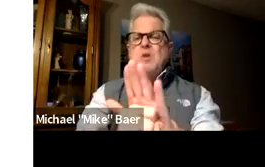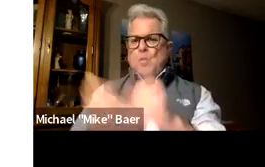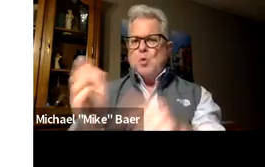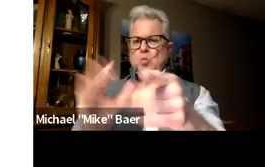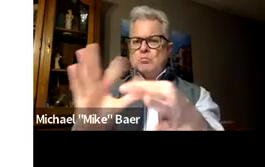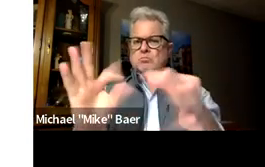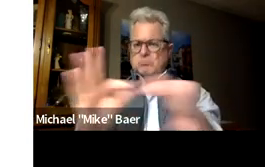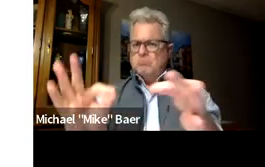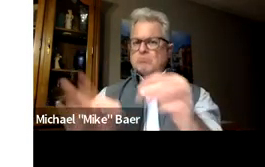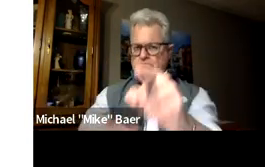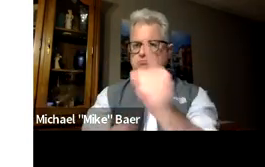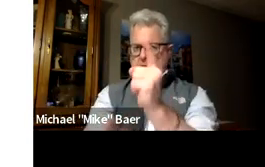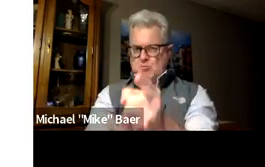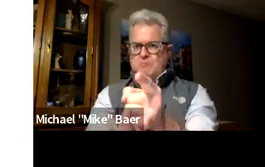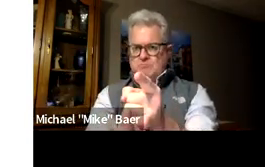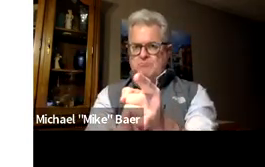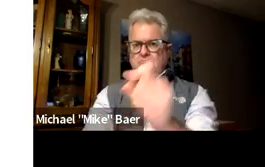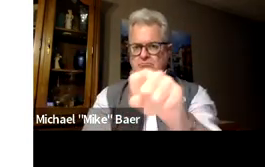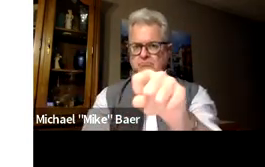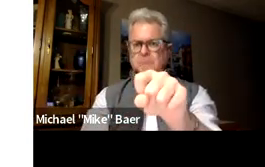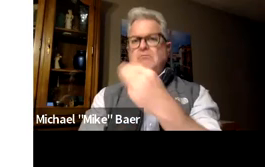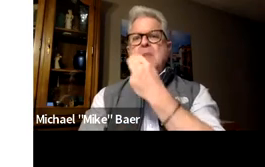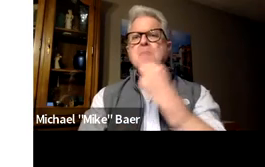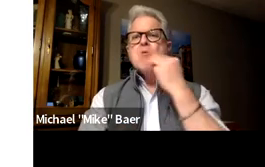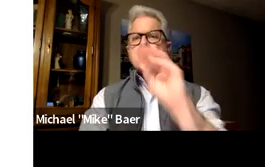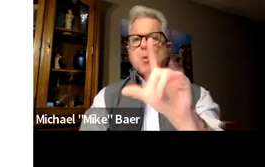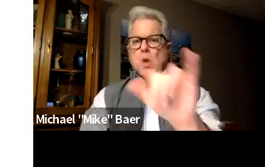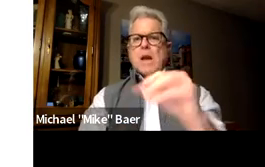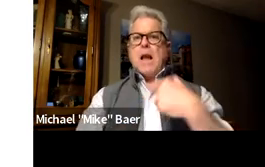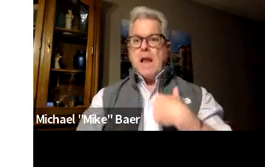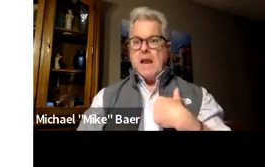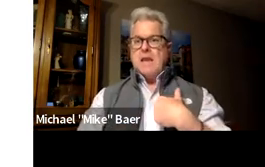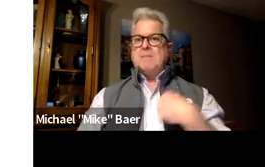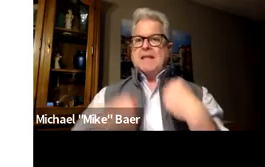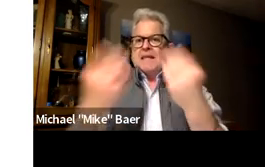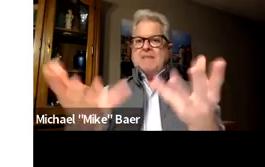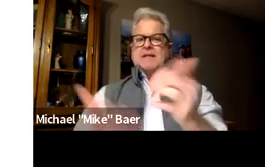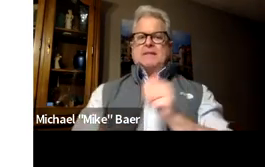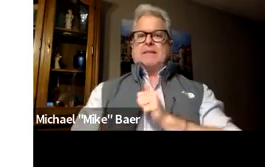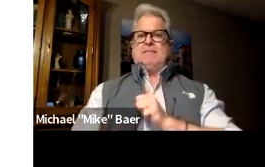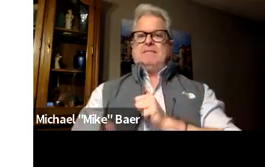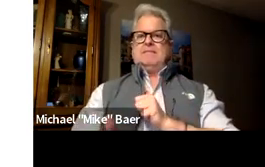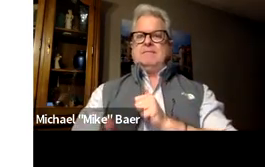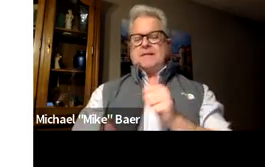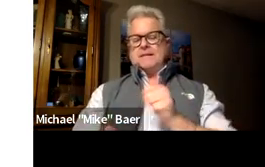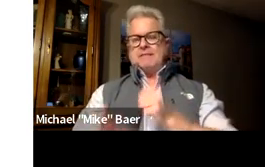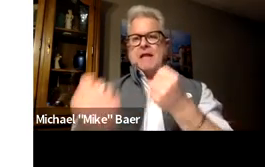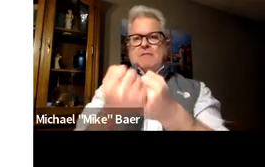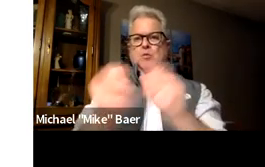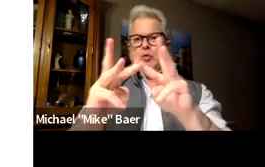I just wanted to confirm what Rain was stating. She is correct. It was Margaret Malloy and myself. We had given